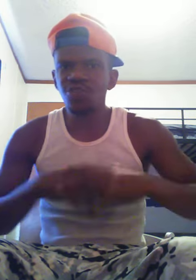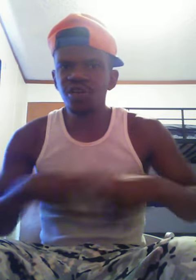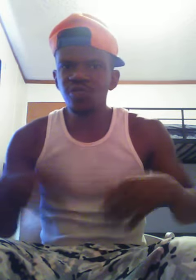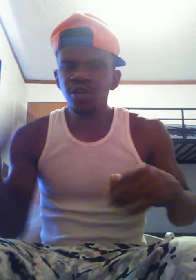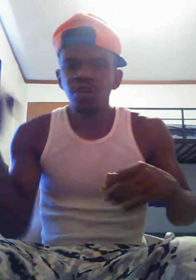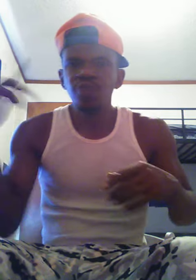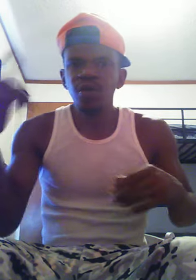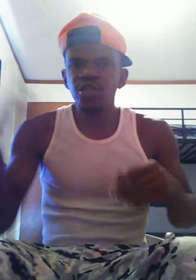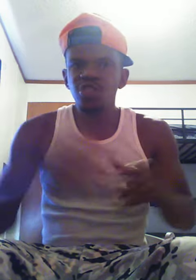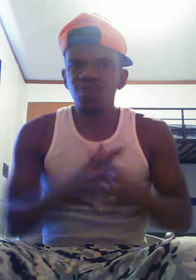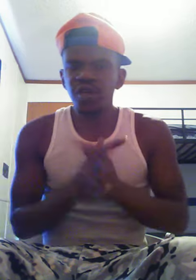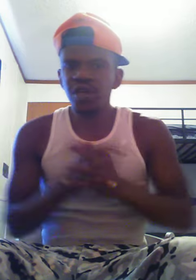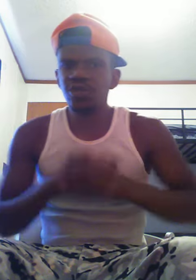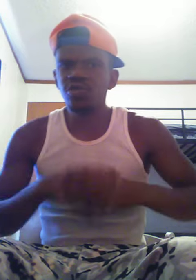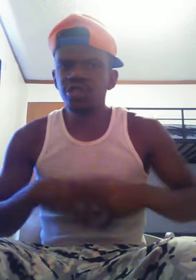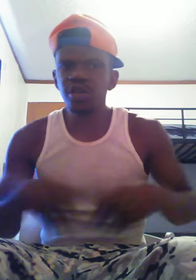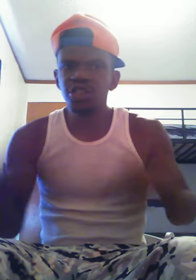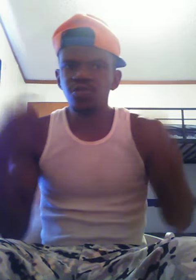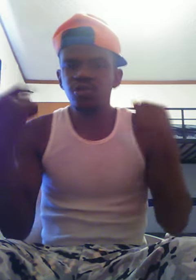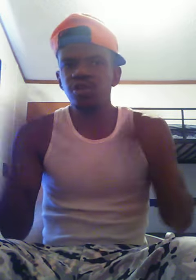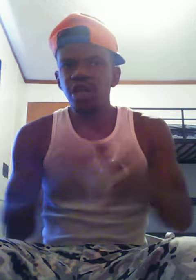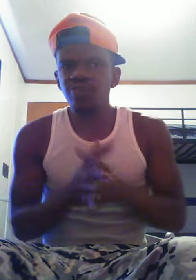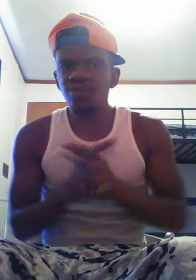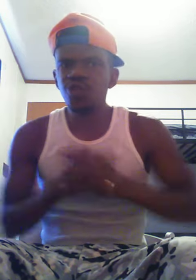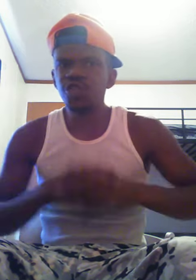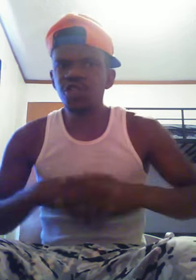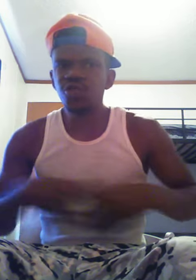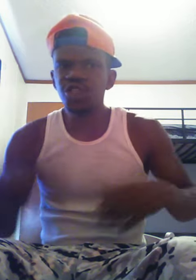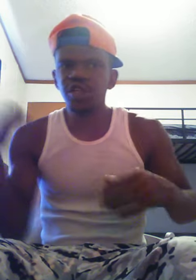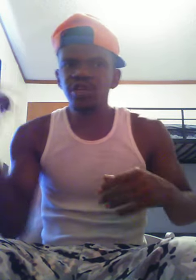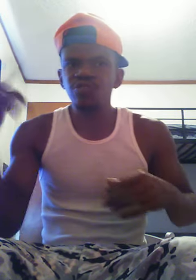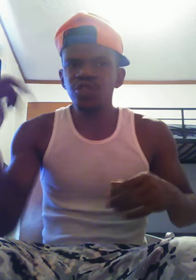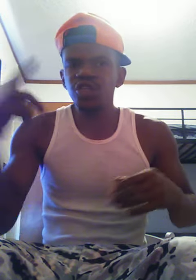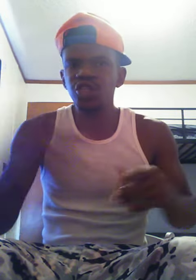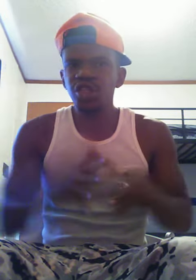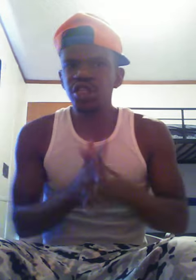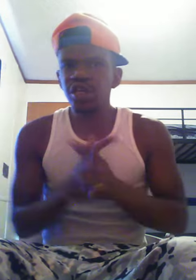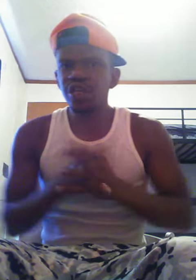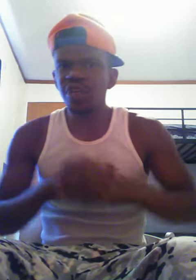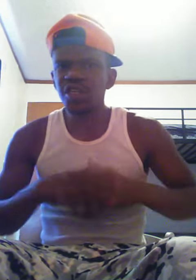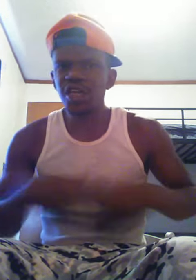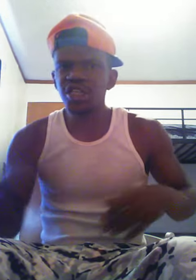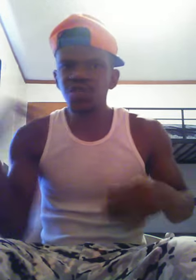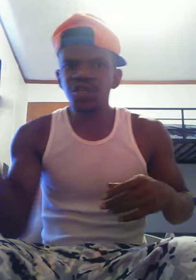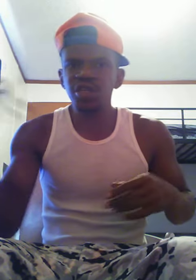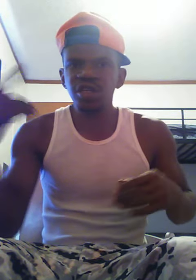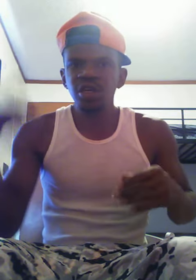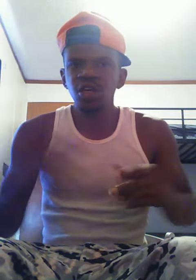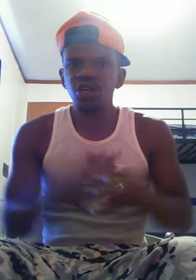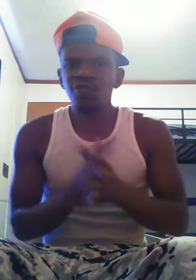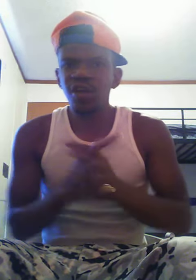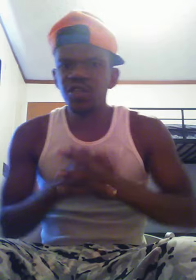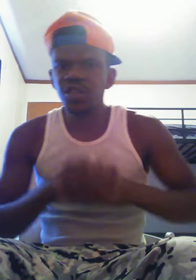testimony. Virus on my hand, corpse of the soul. A lot of people want to show a son of the rich of Jesus. And they get back to us in Jesus' name. Close by Jesus'